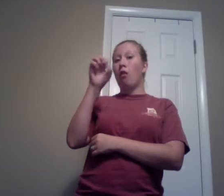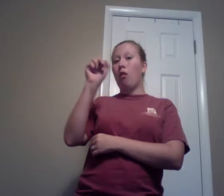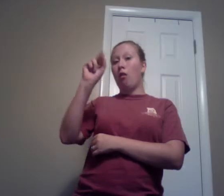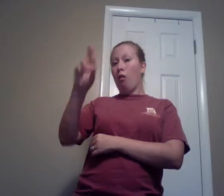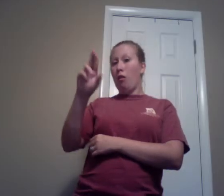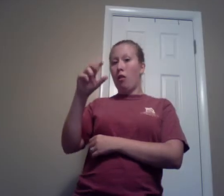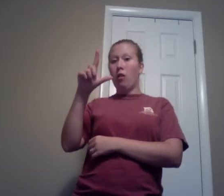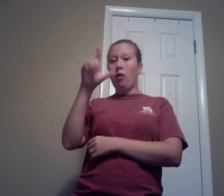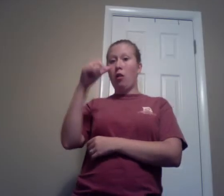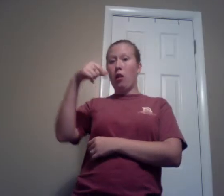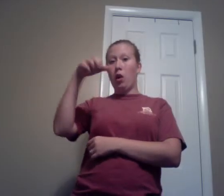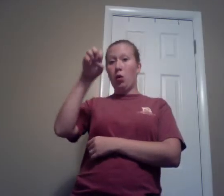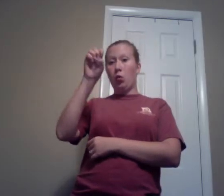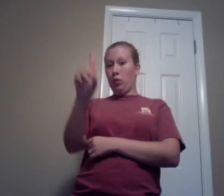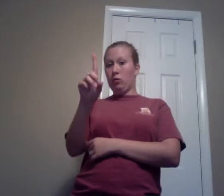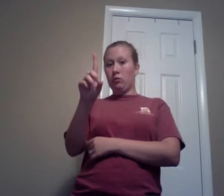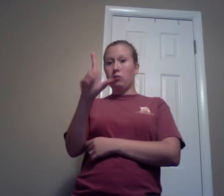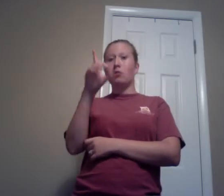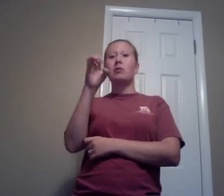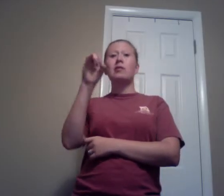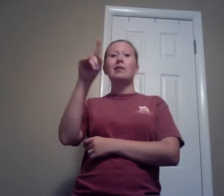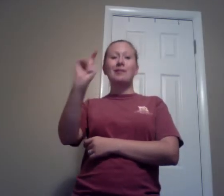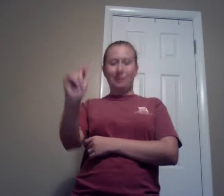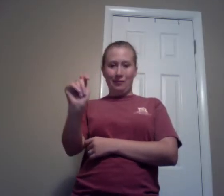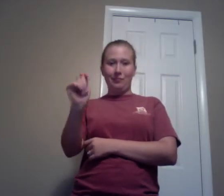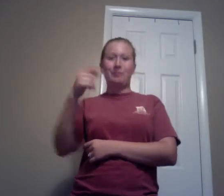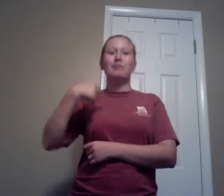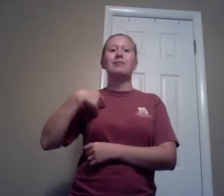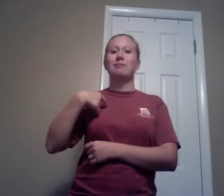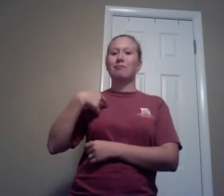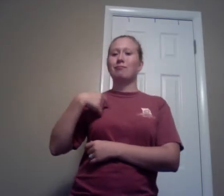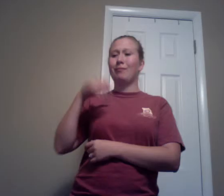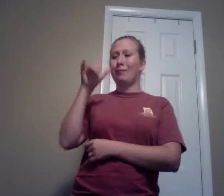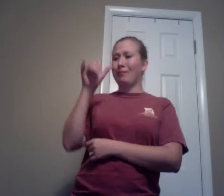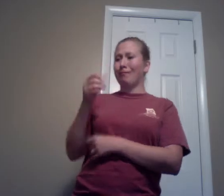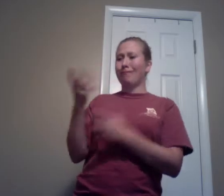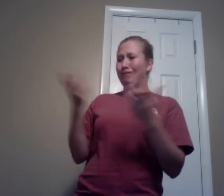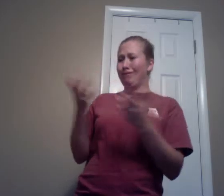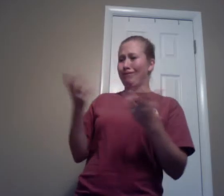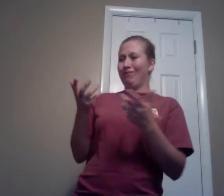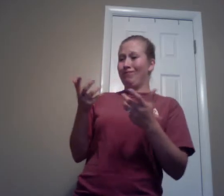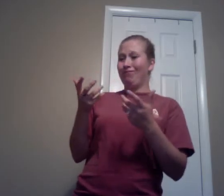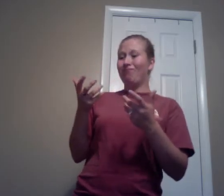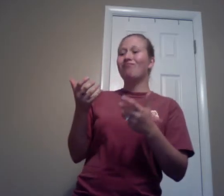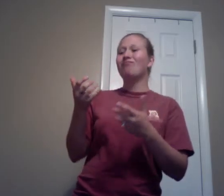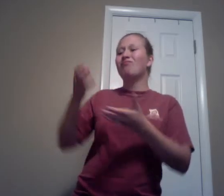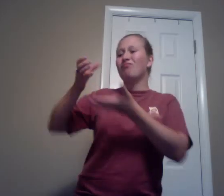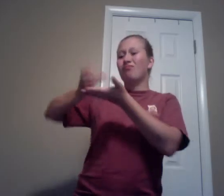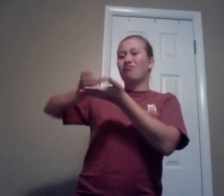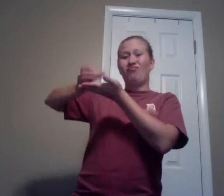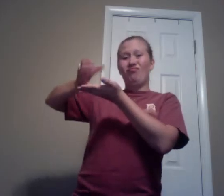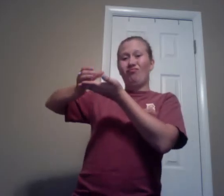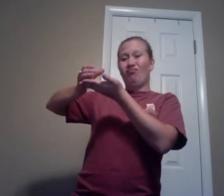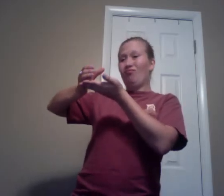colonoscopy. Clear liquids are liquids that are clear. If you hold them up to the light in a glass, you can see through